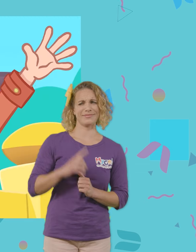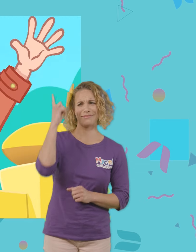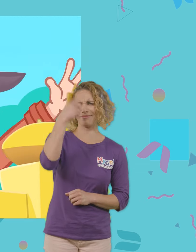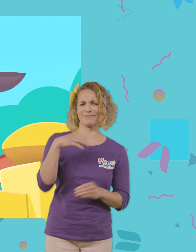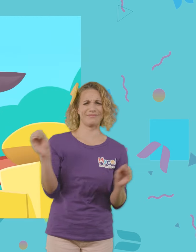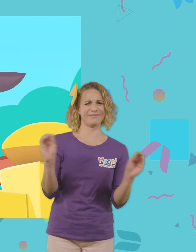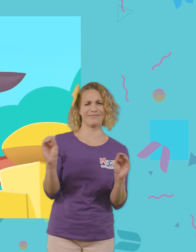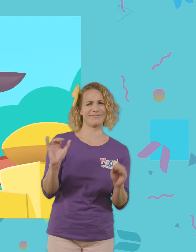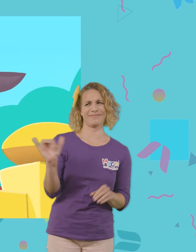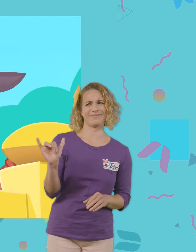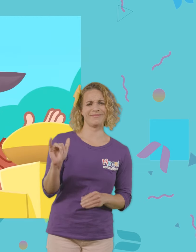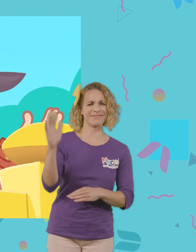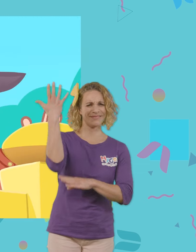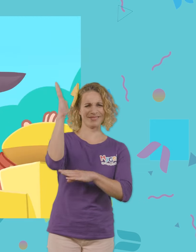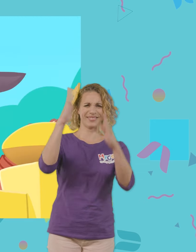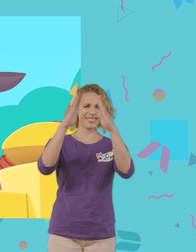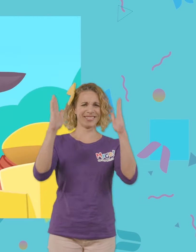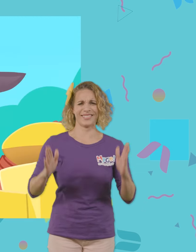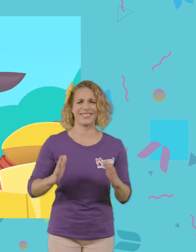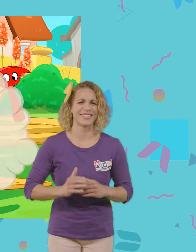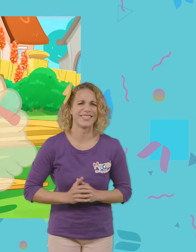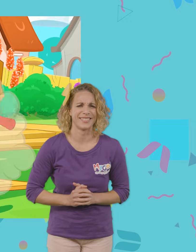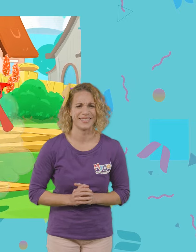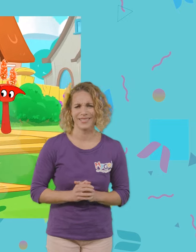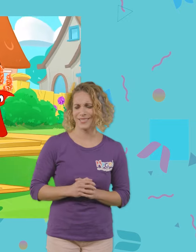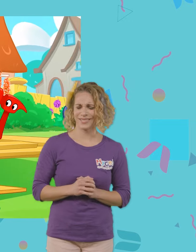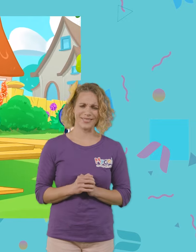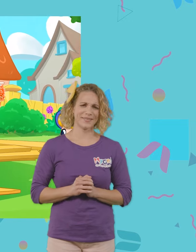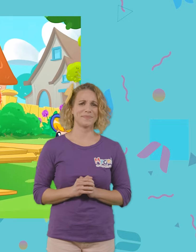That looks nothing like a treehouse.